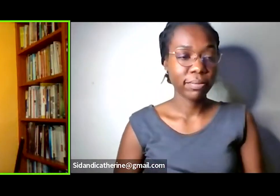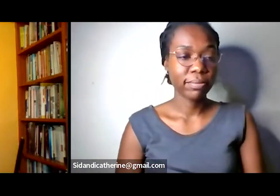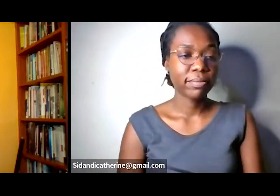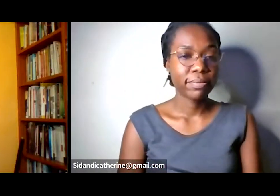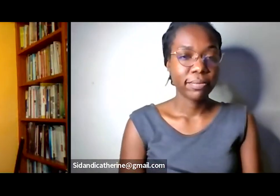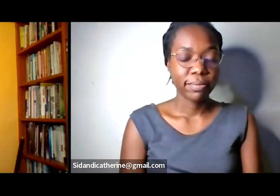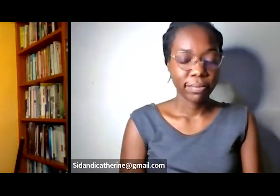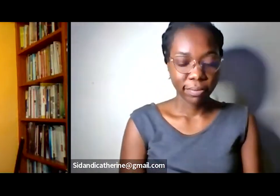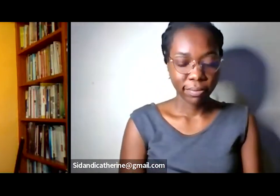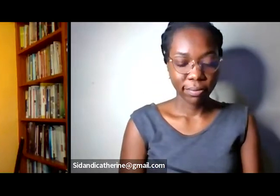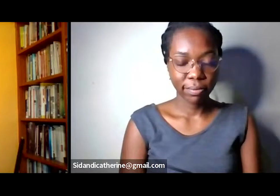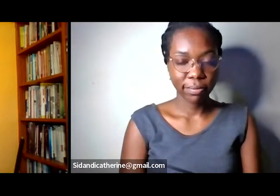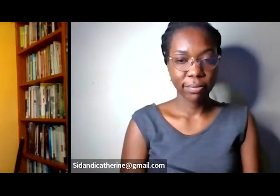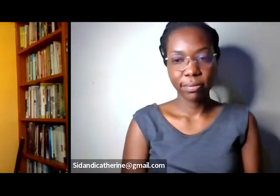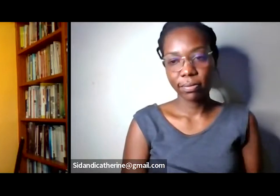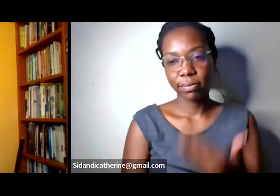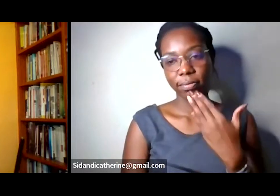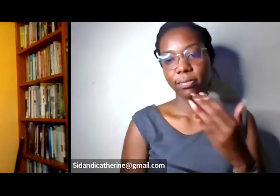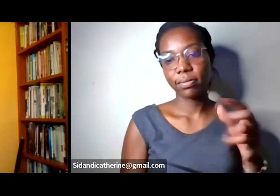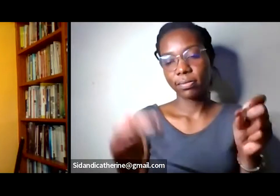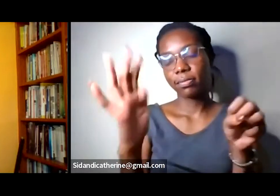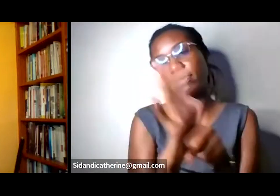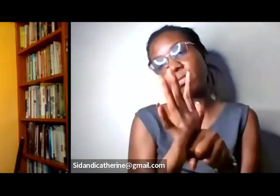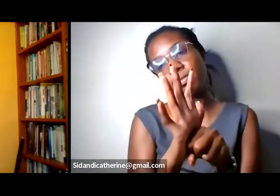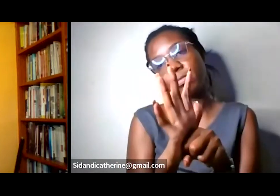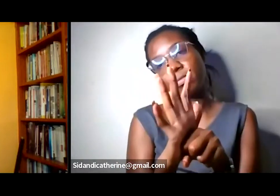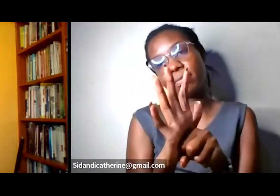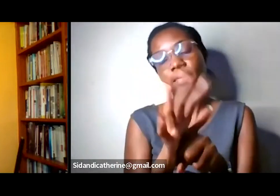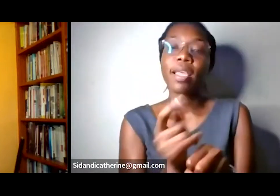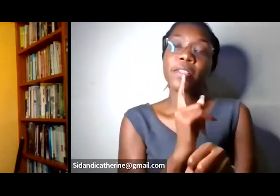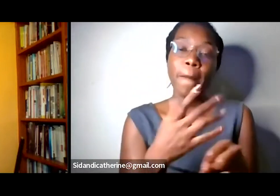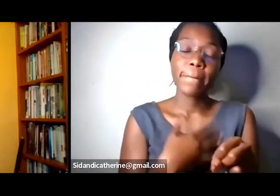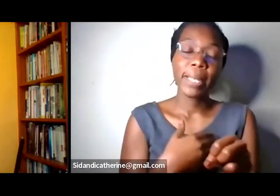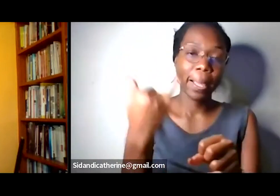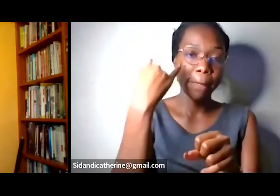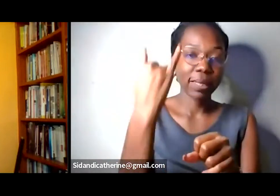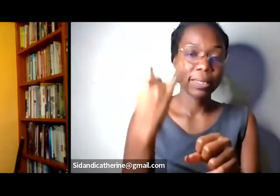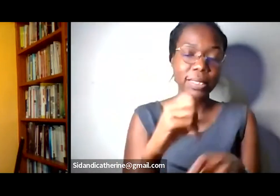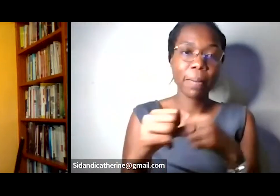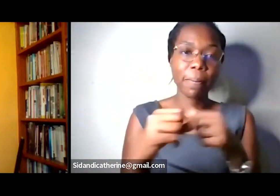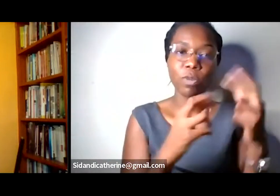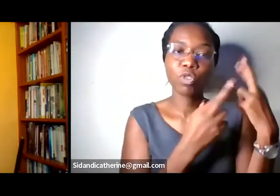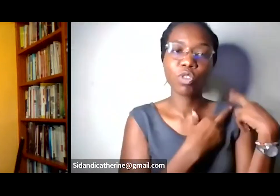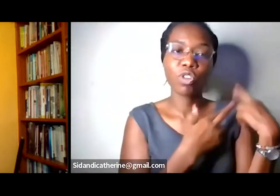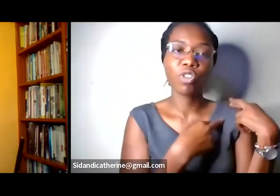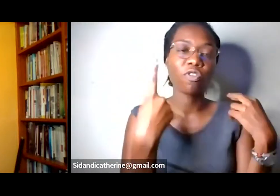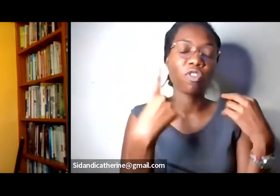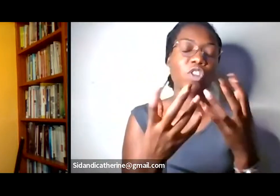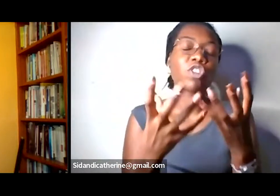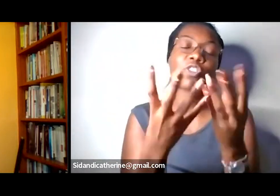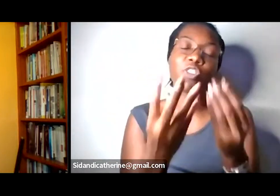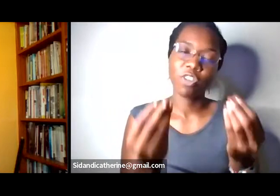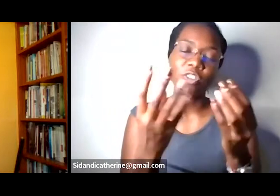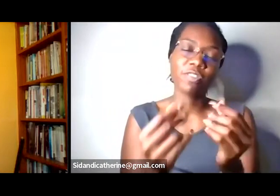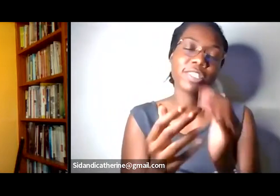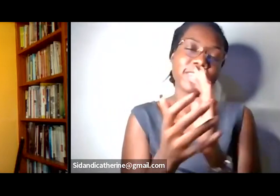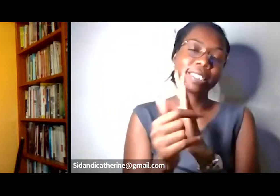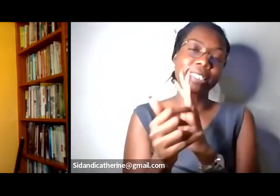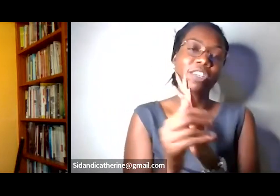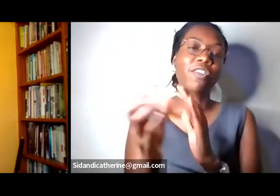a database. Most places, they write them on notebooks, hardcover notebook. Those numbers